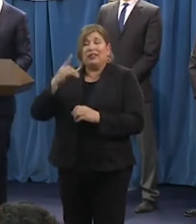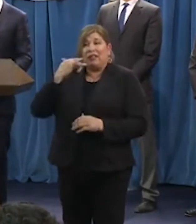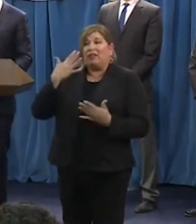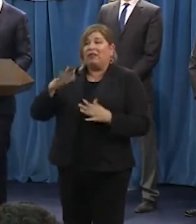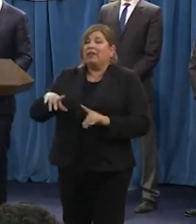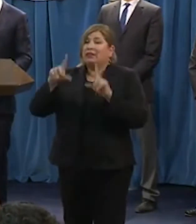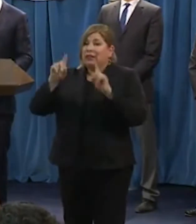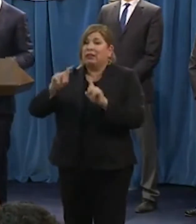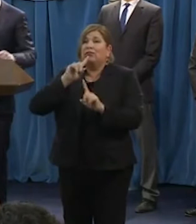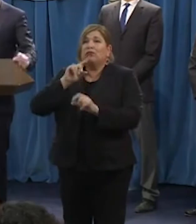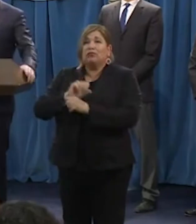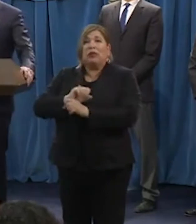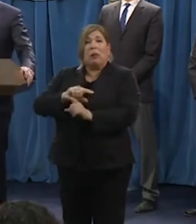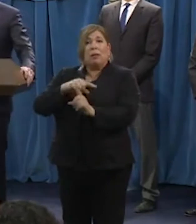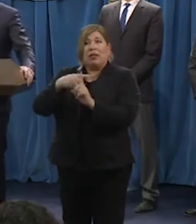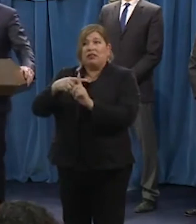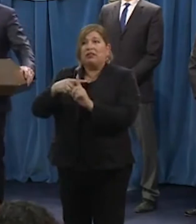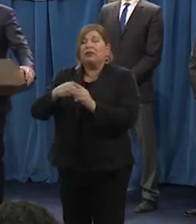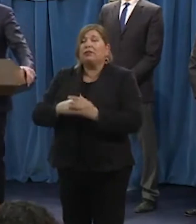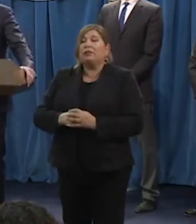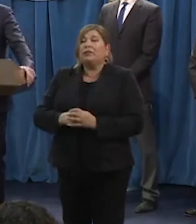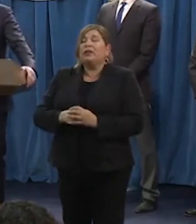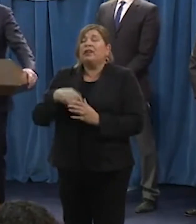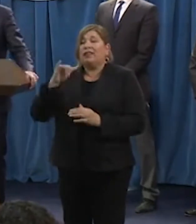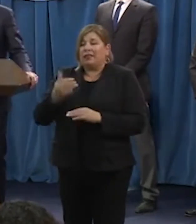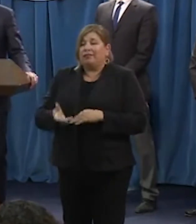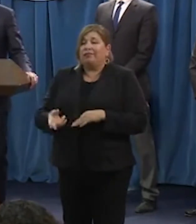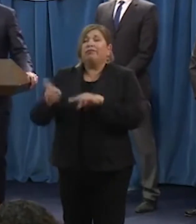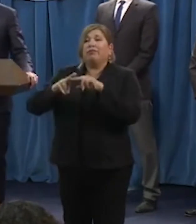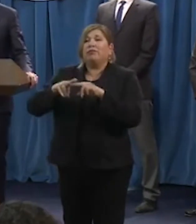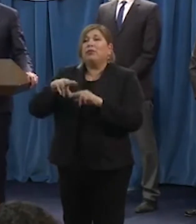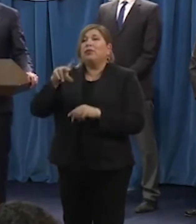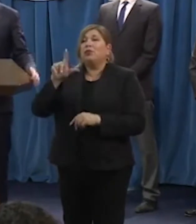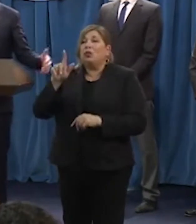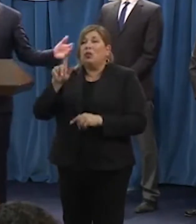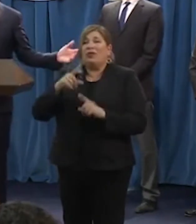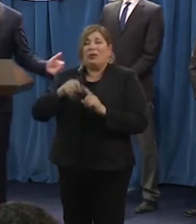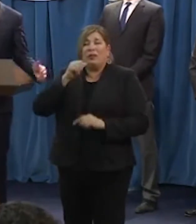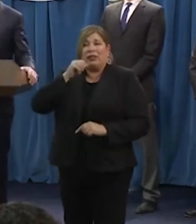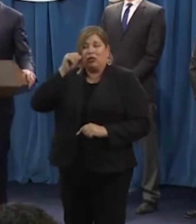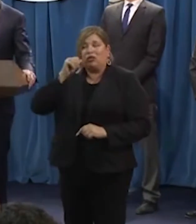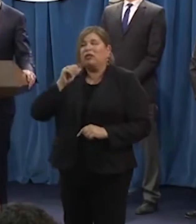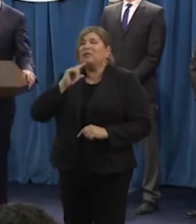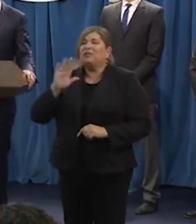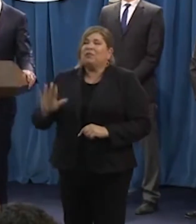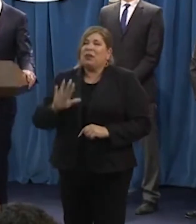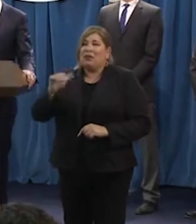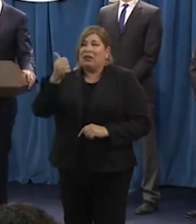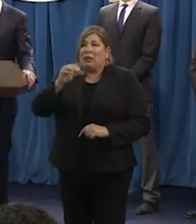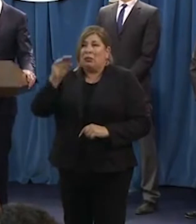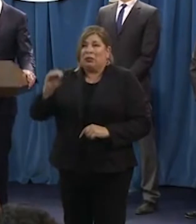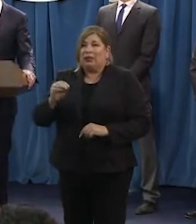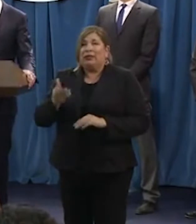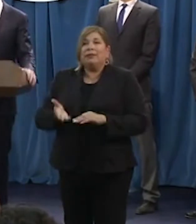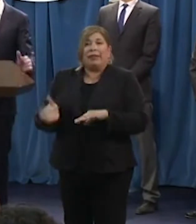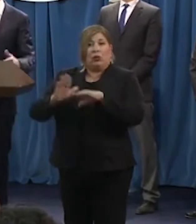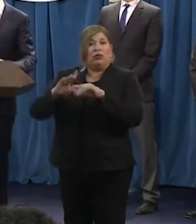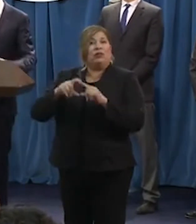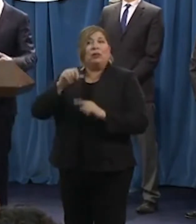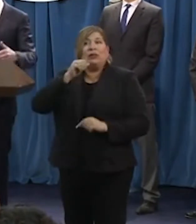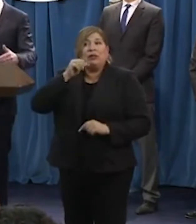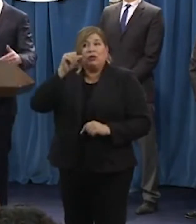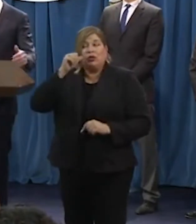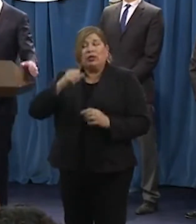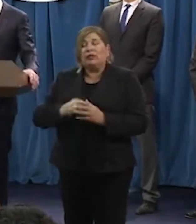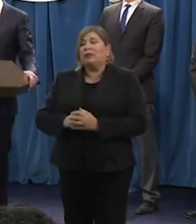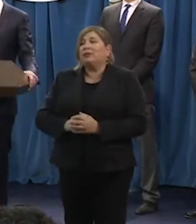positive. That's an addition of 21 individuals from yesterday, 10% roughly increase from yesterday. As you know, we